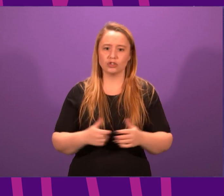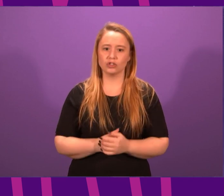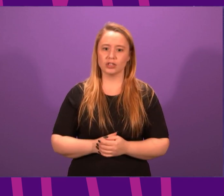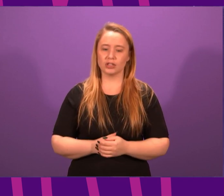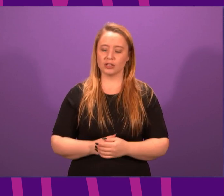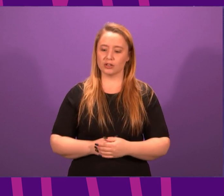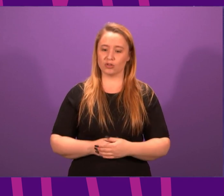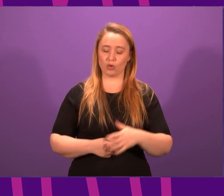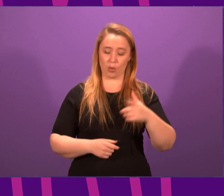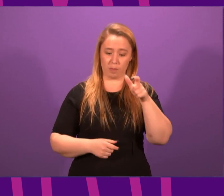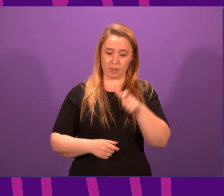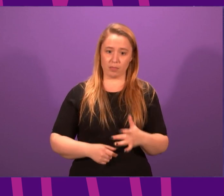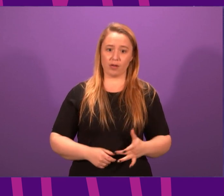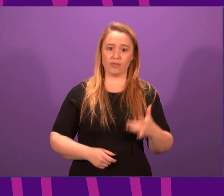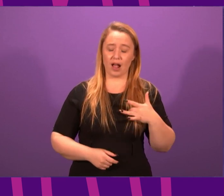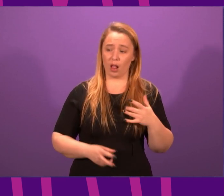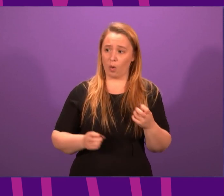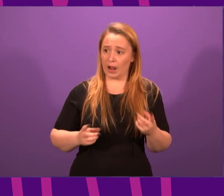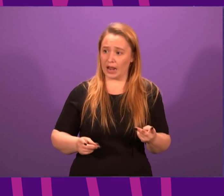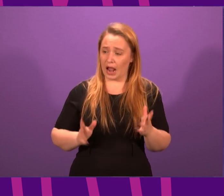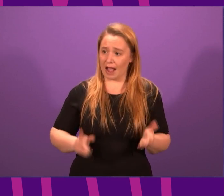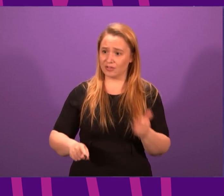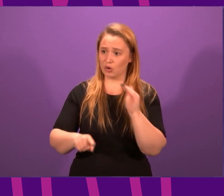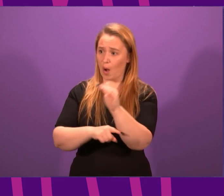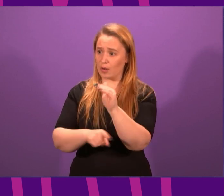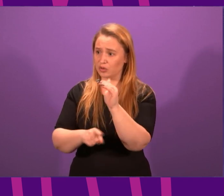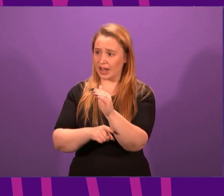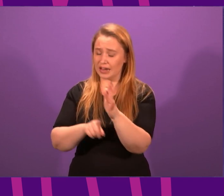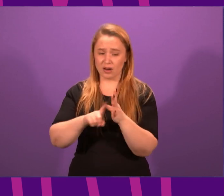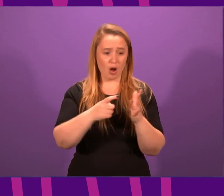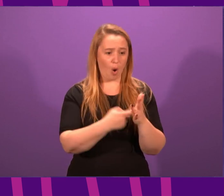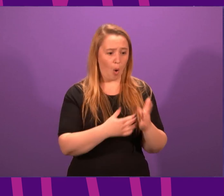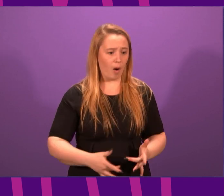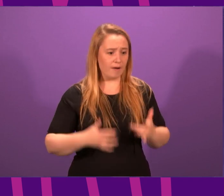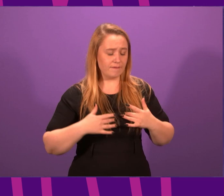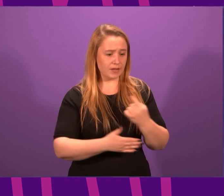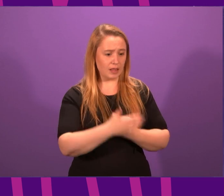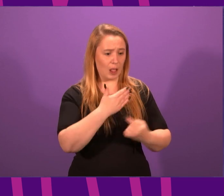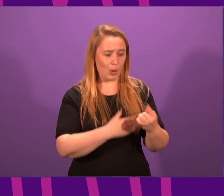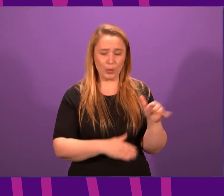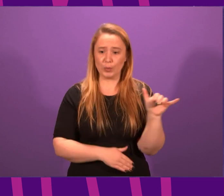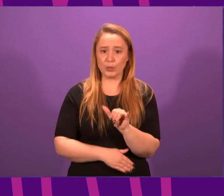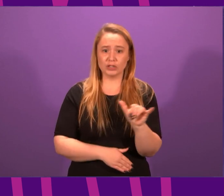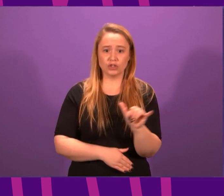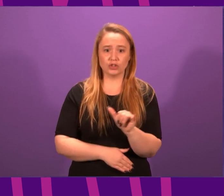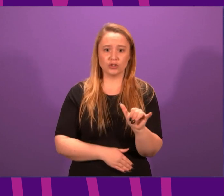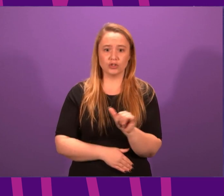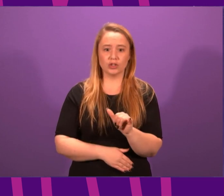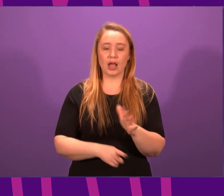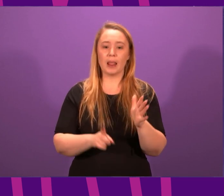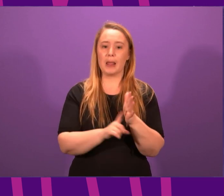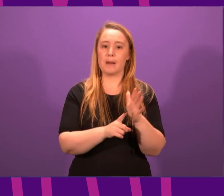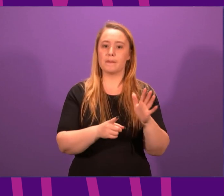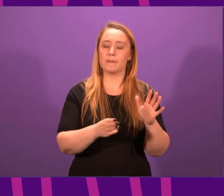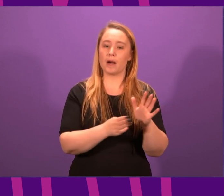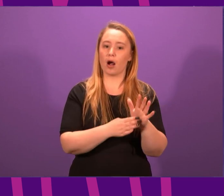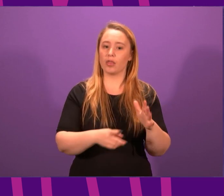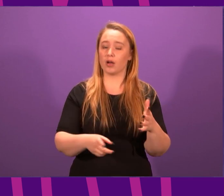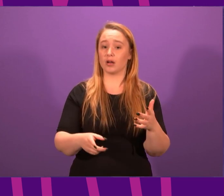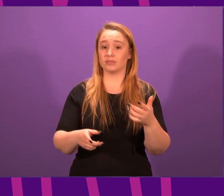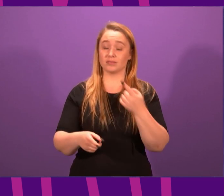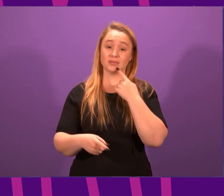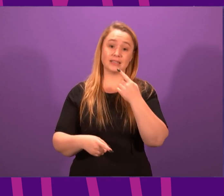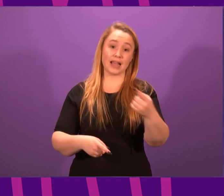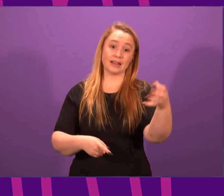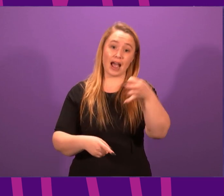between braving potentially hazardous weather conditions and spending the winter alone, not seeing anyone at all. And Liam MacArthur already touched on island